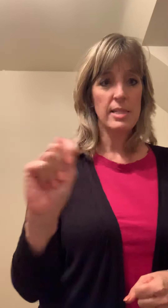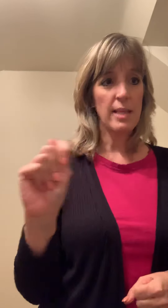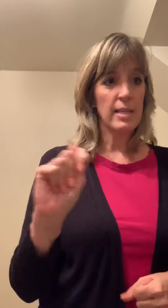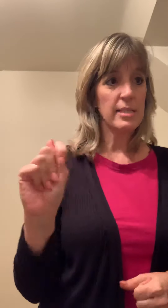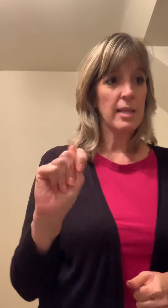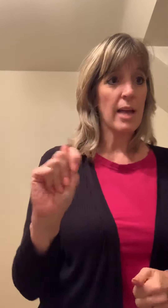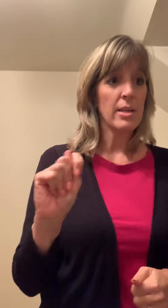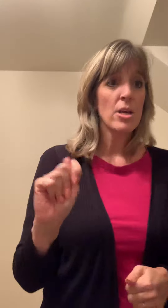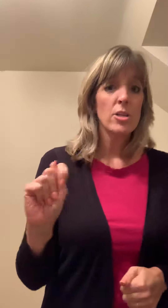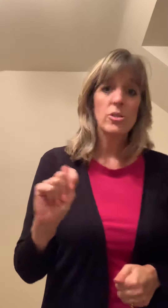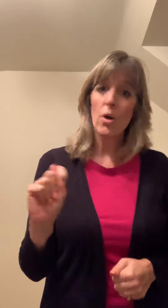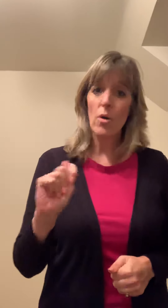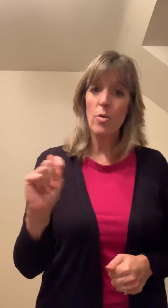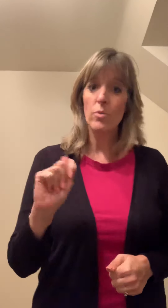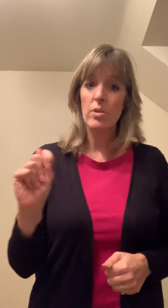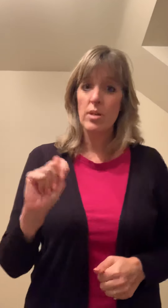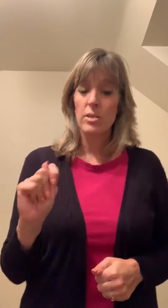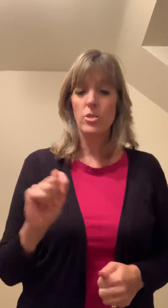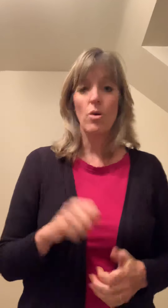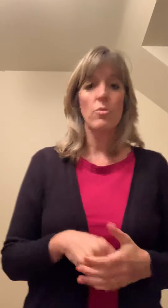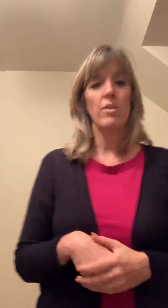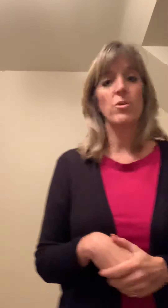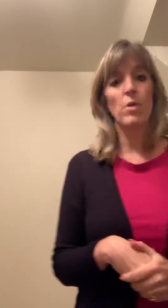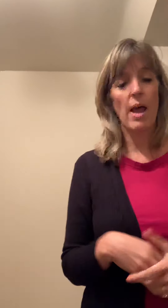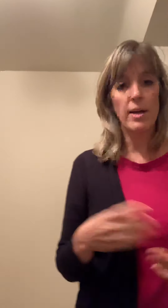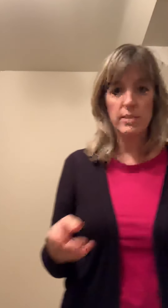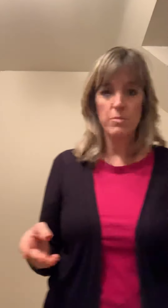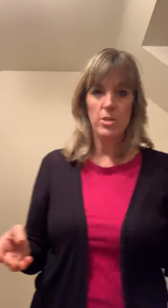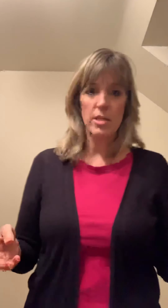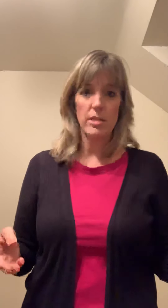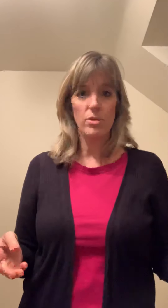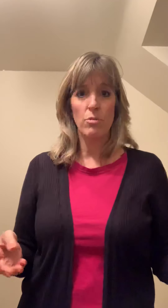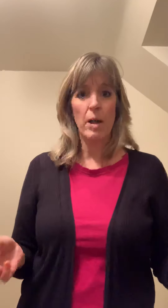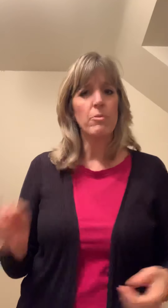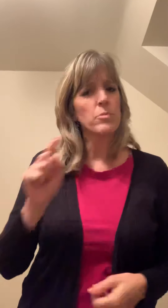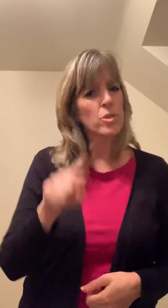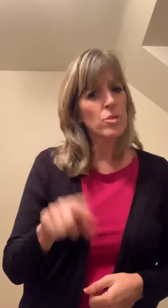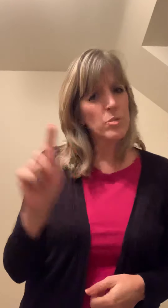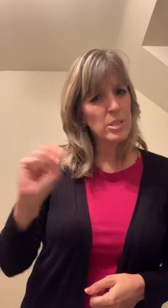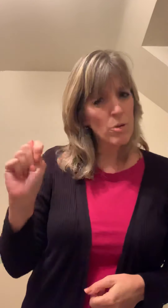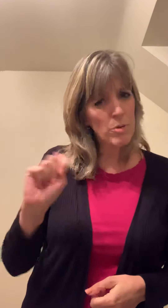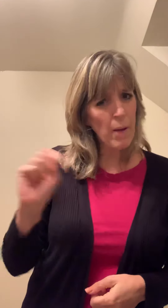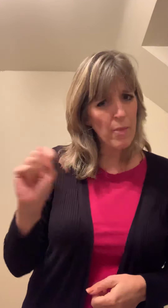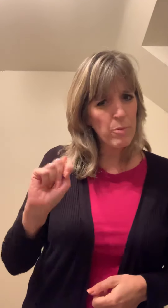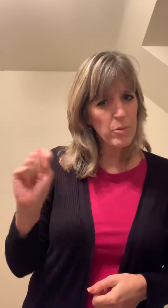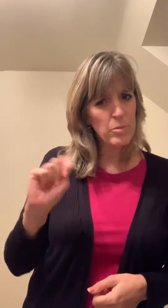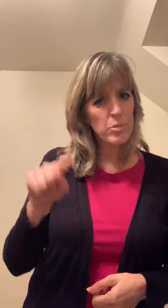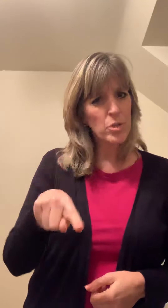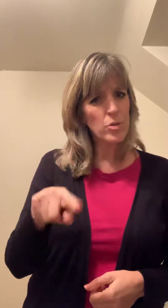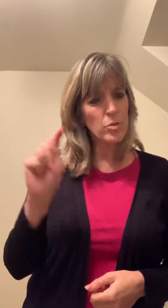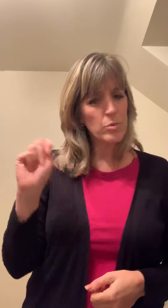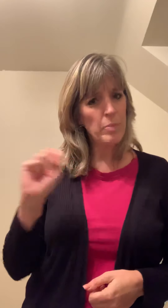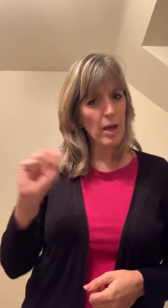side to side. So if you want to ask them, do they need to go to the bathroom? Do you need to go to the bathroom? You